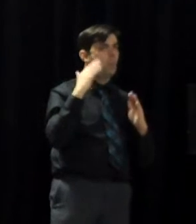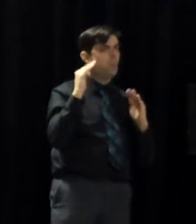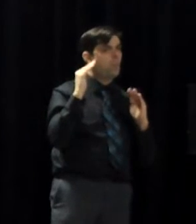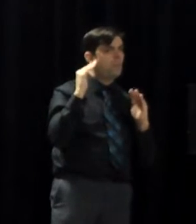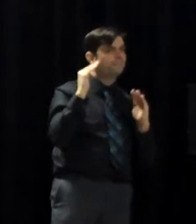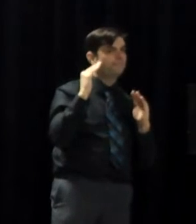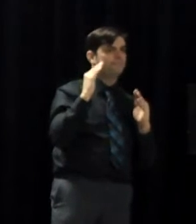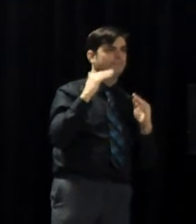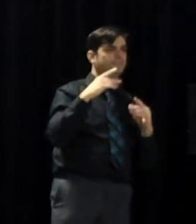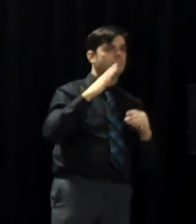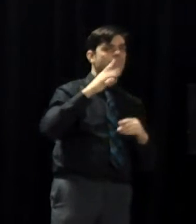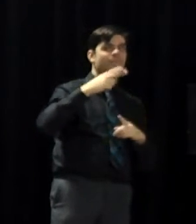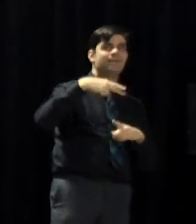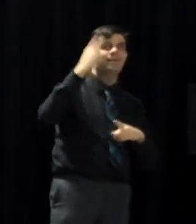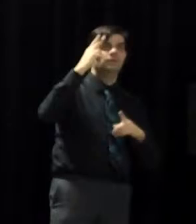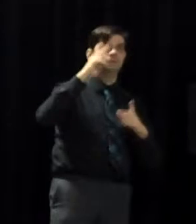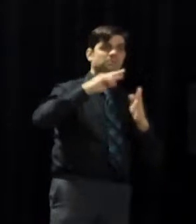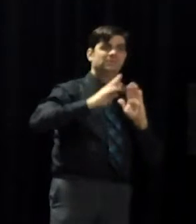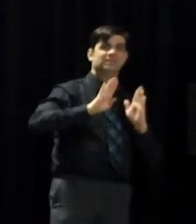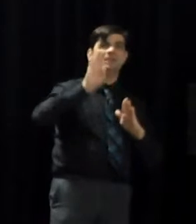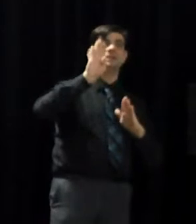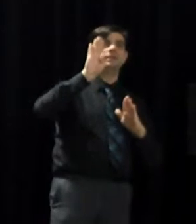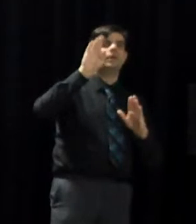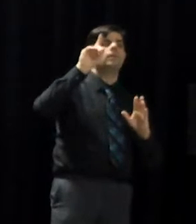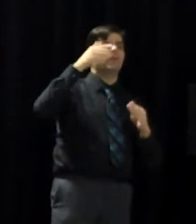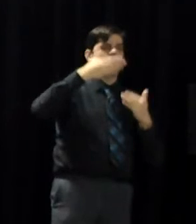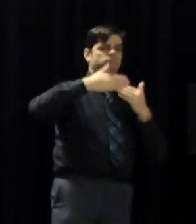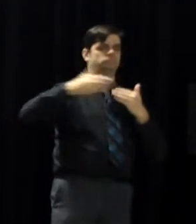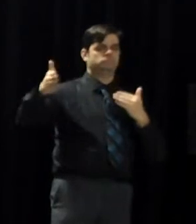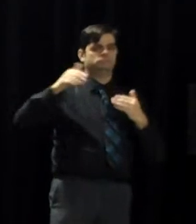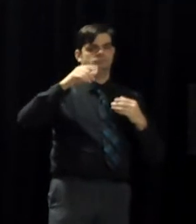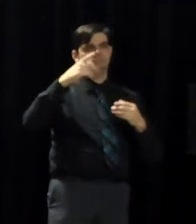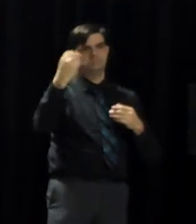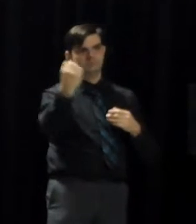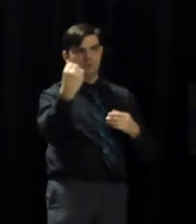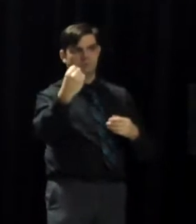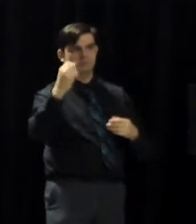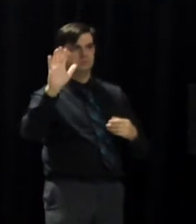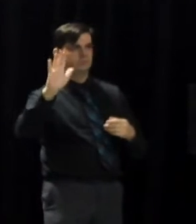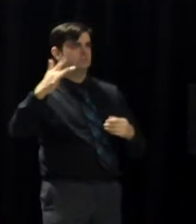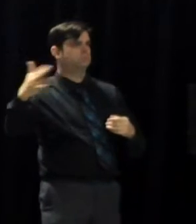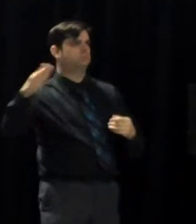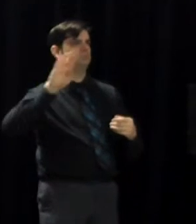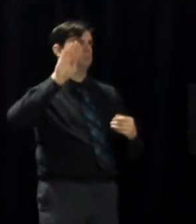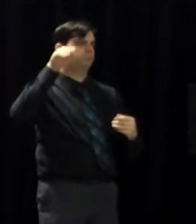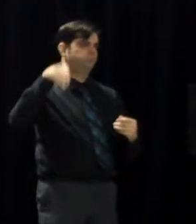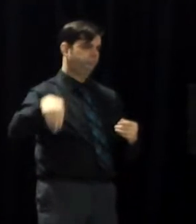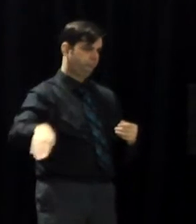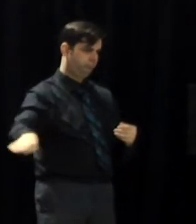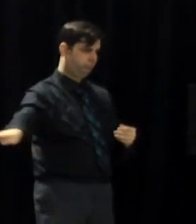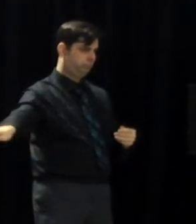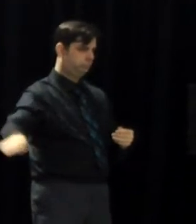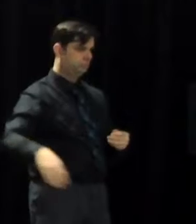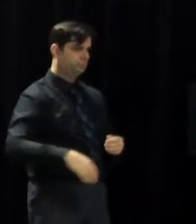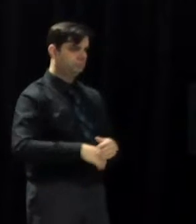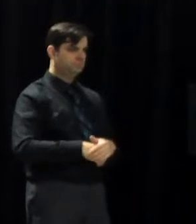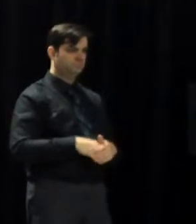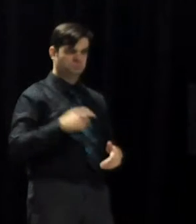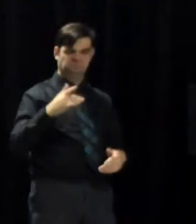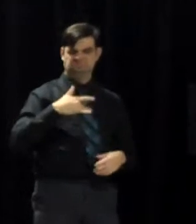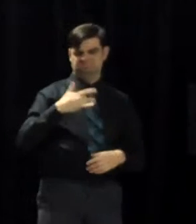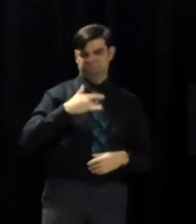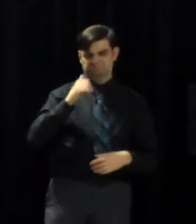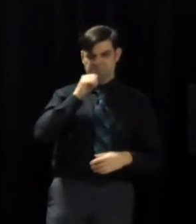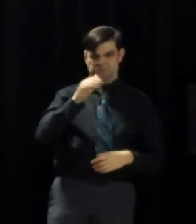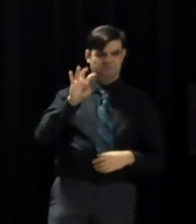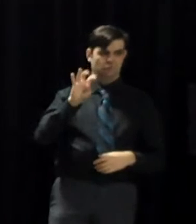400 tomorrow. I think so. We got it. So the state, and we get a lot of questions on this online. I spend a lot of time tweeting at people about this. The state